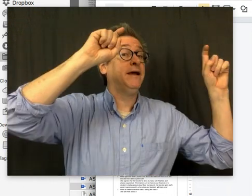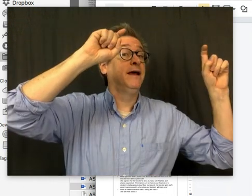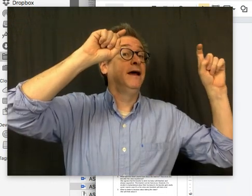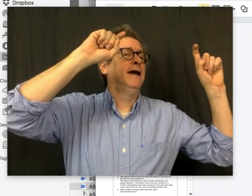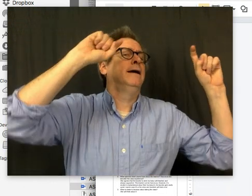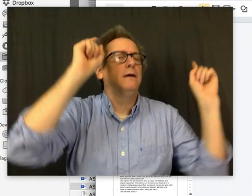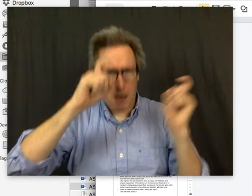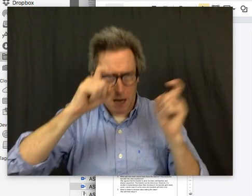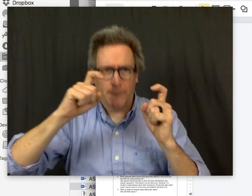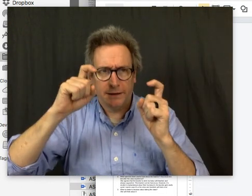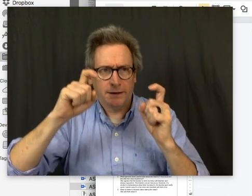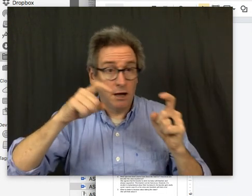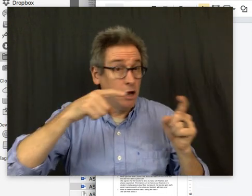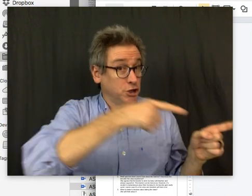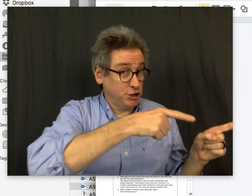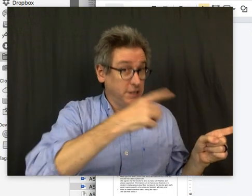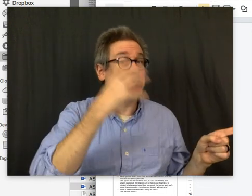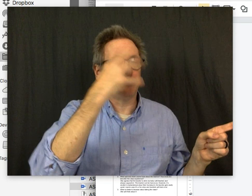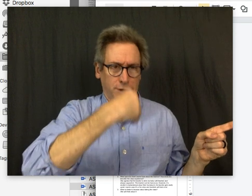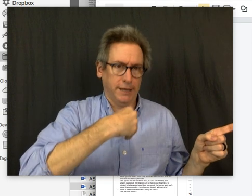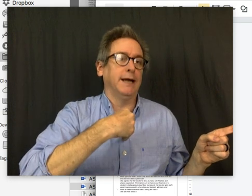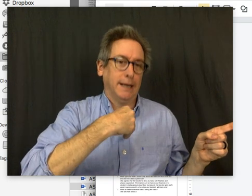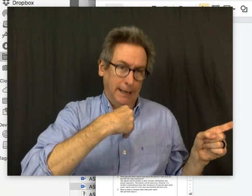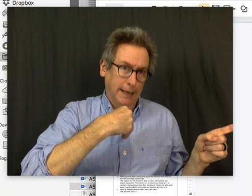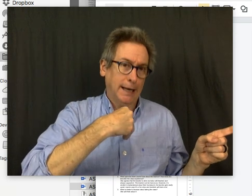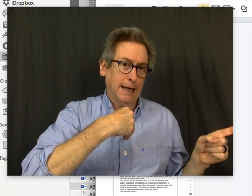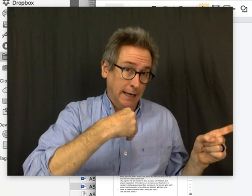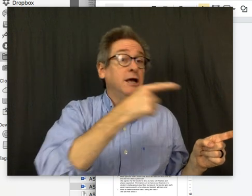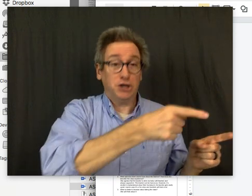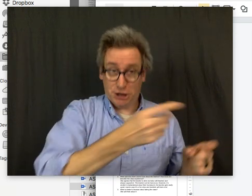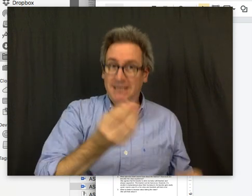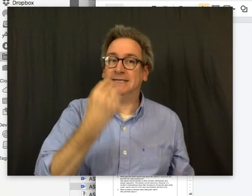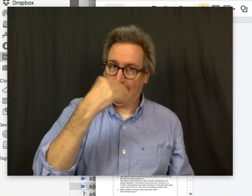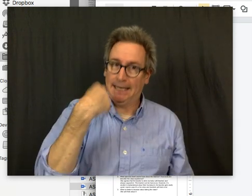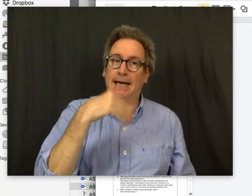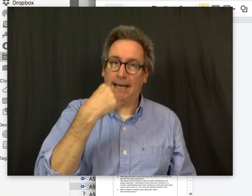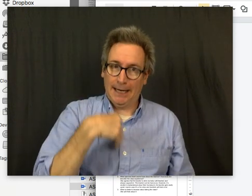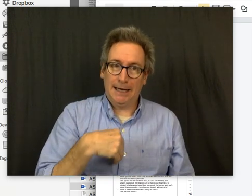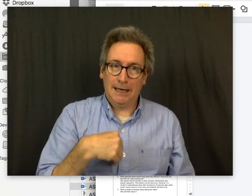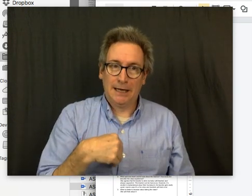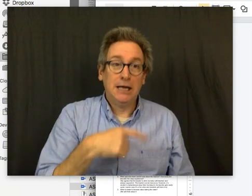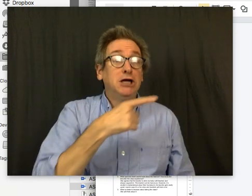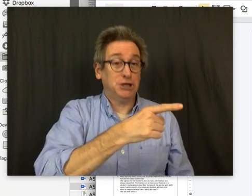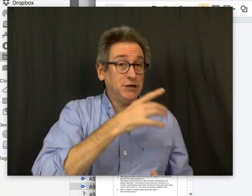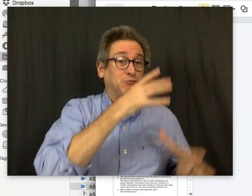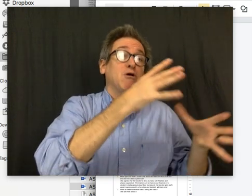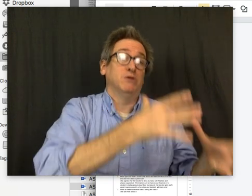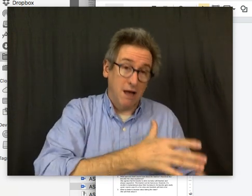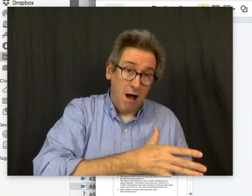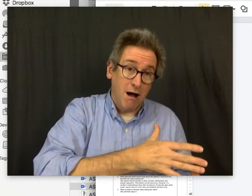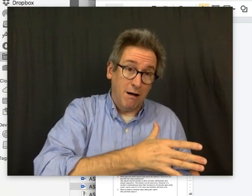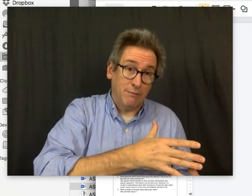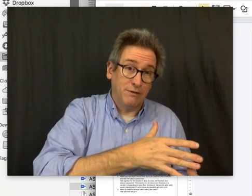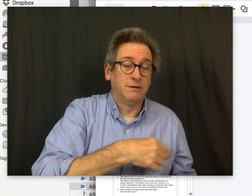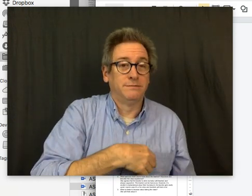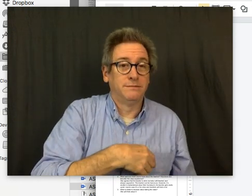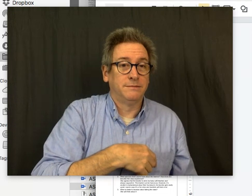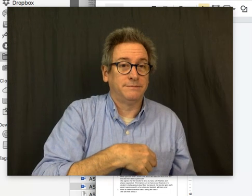topic, comment. She's pretty. She's eating. She throws